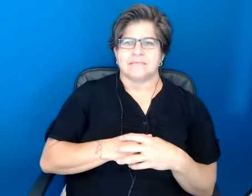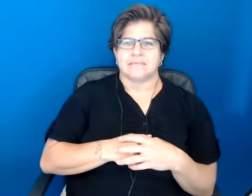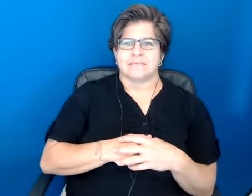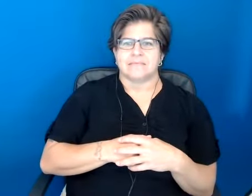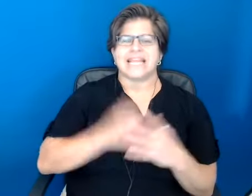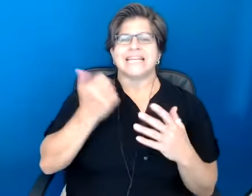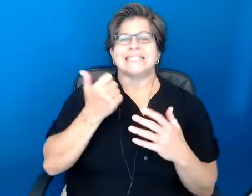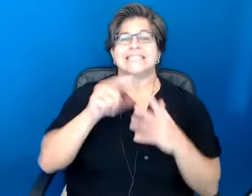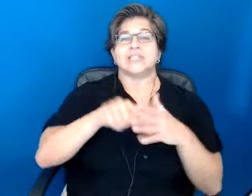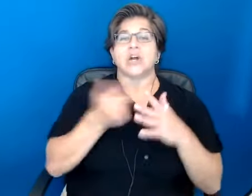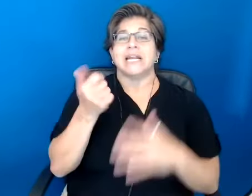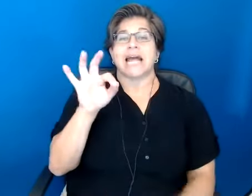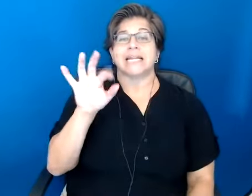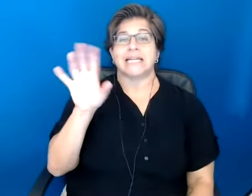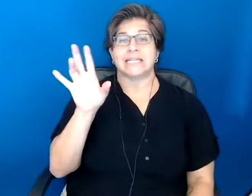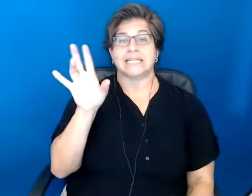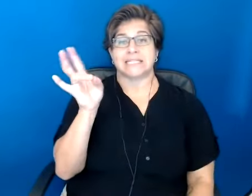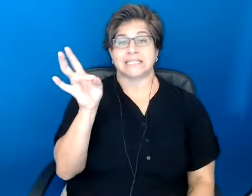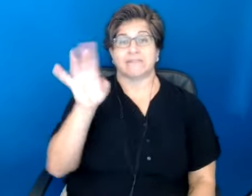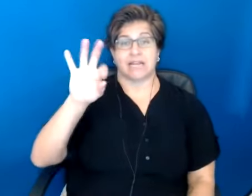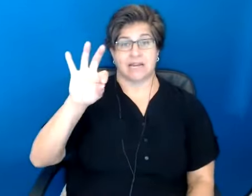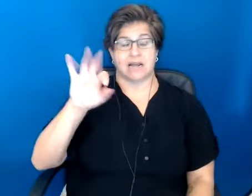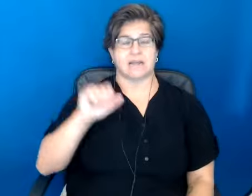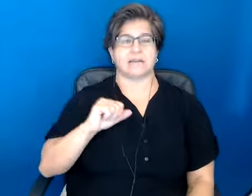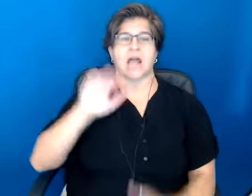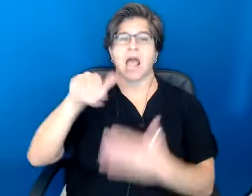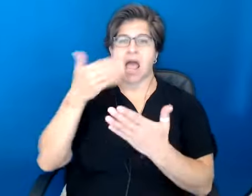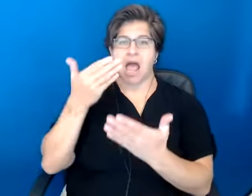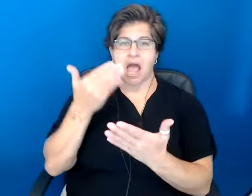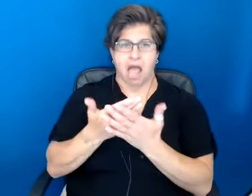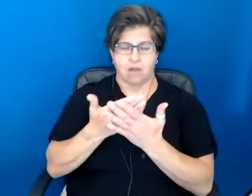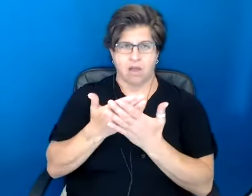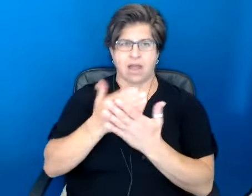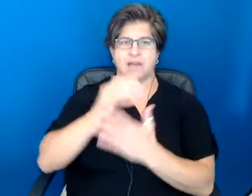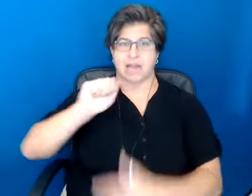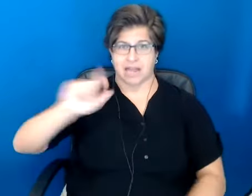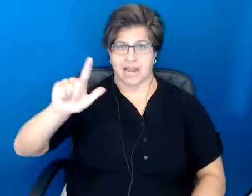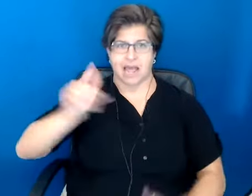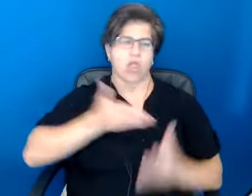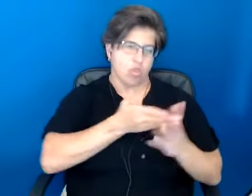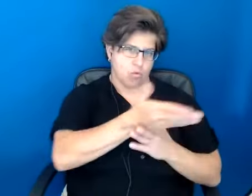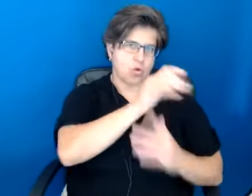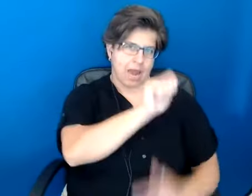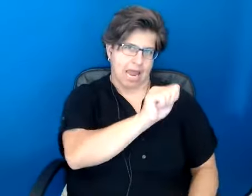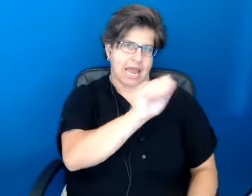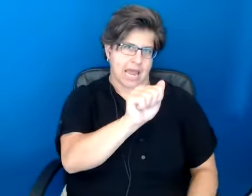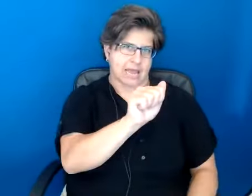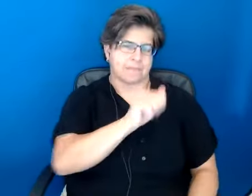is a new beginning for me. How did my journey in Al-Anon start? It started in